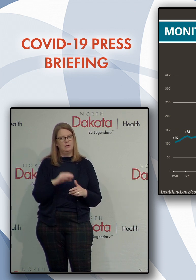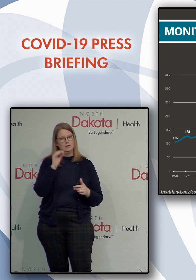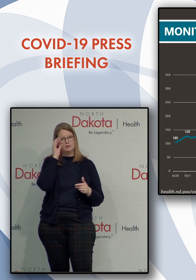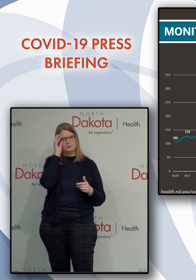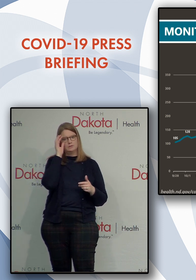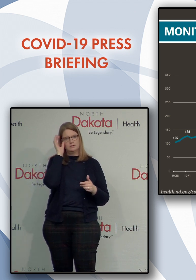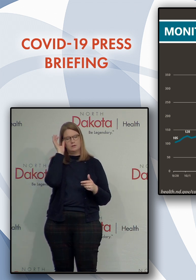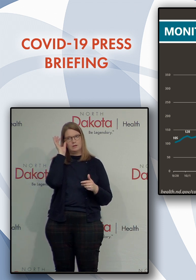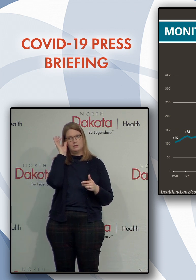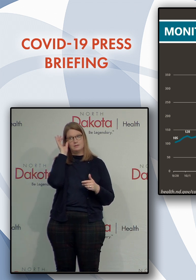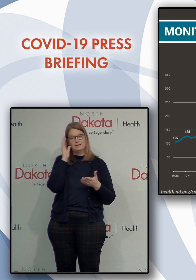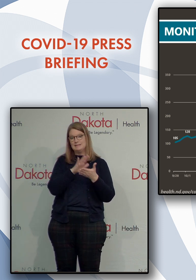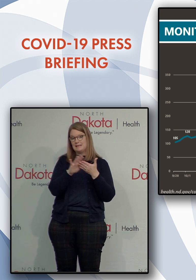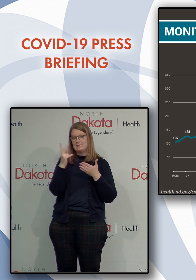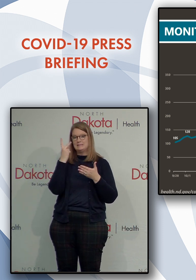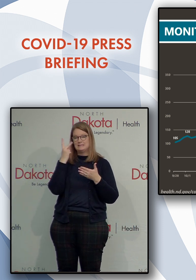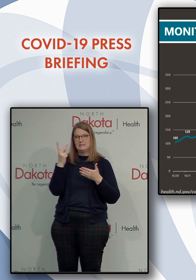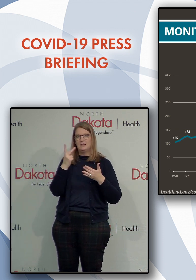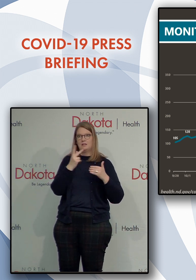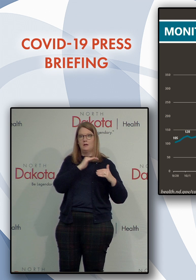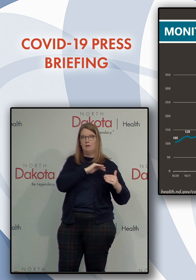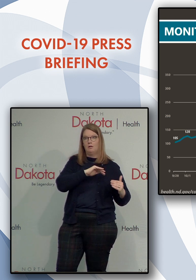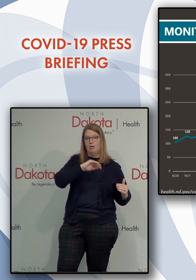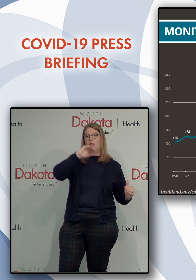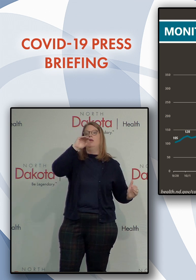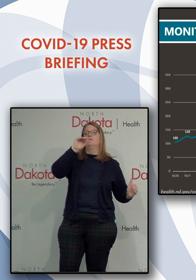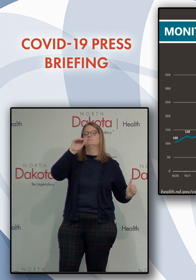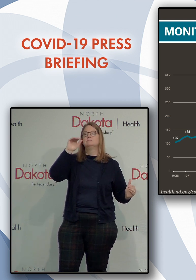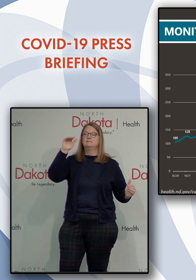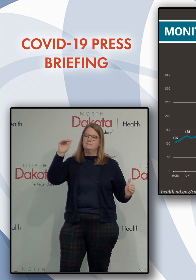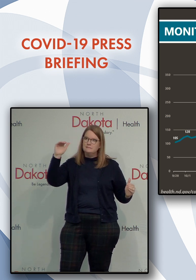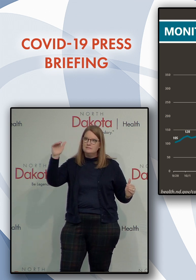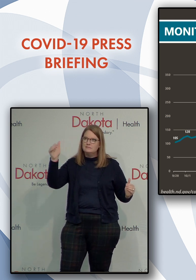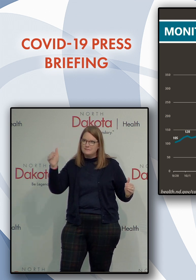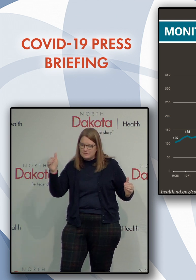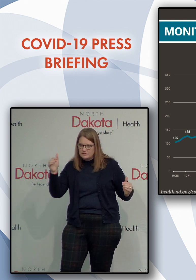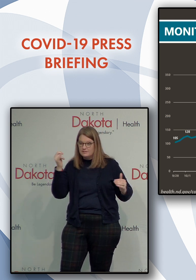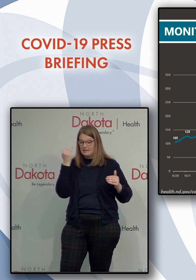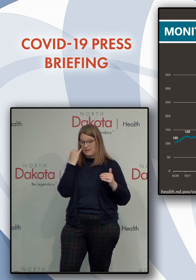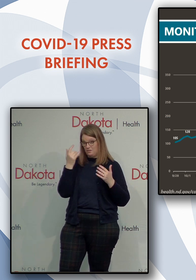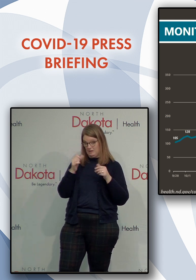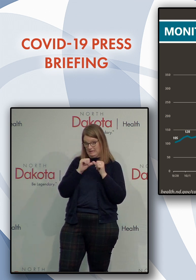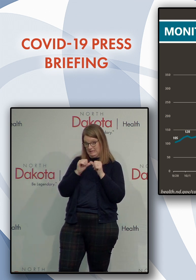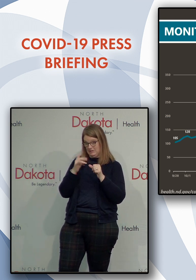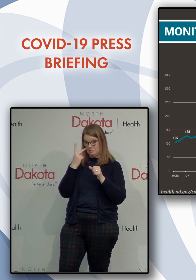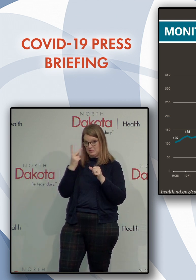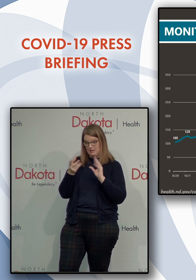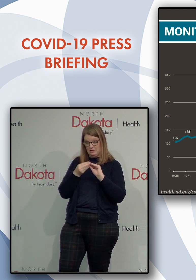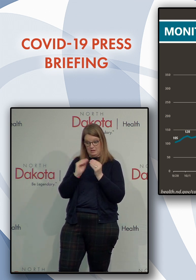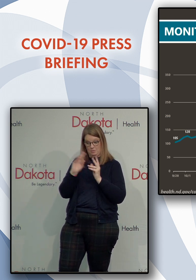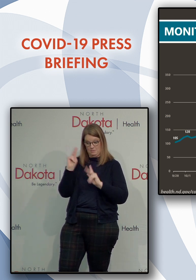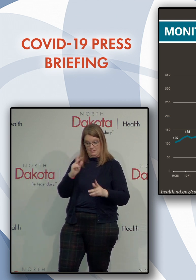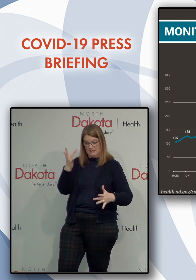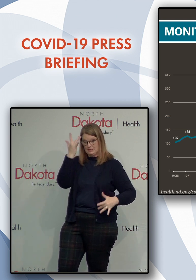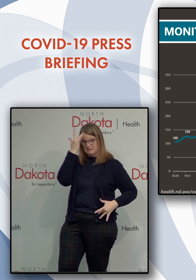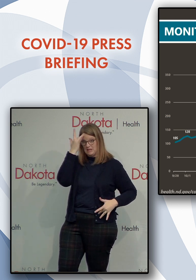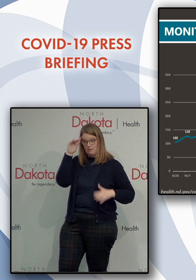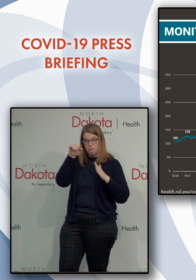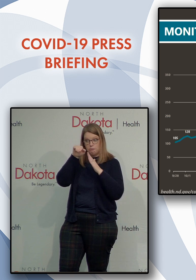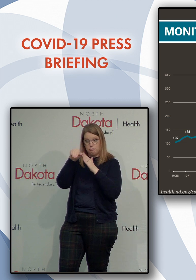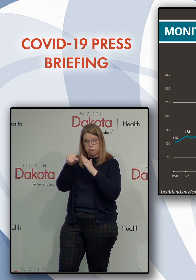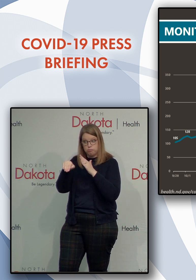it's nice to see hospitalizations flatten out, and if we continue to see active cases going down, we can be hopeful that in the weeks